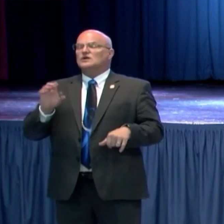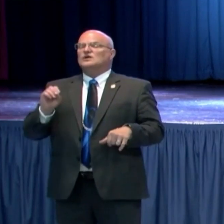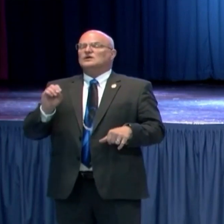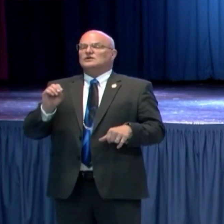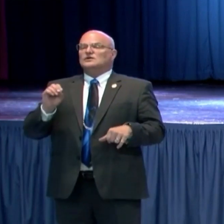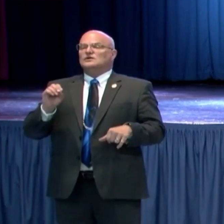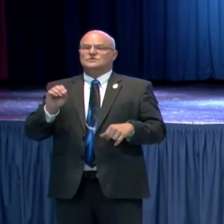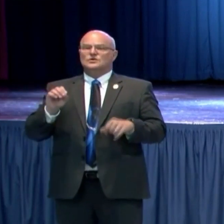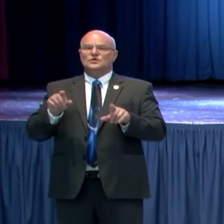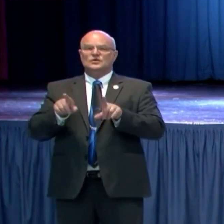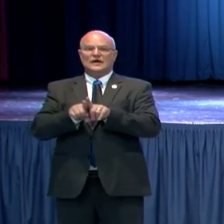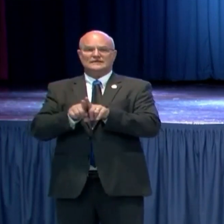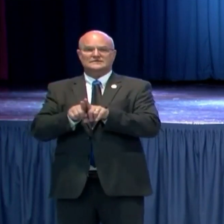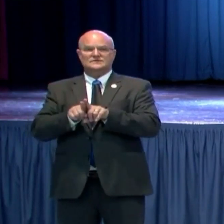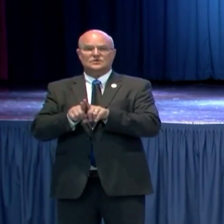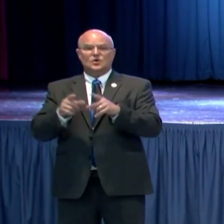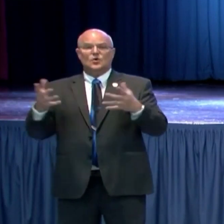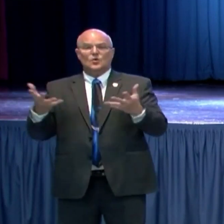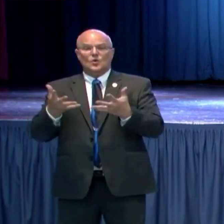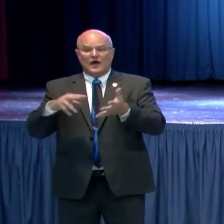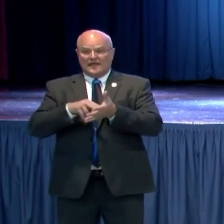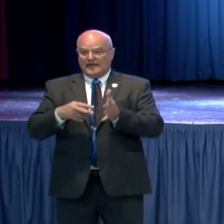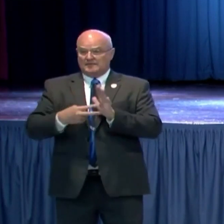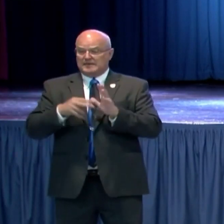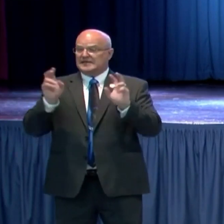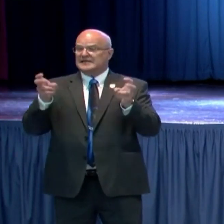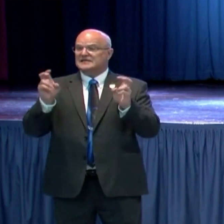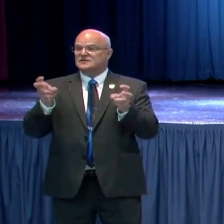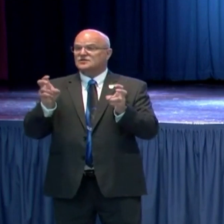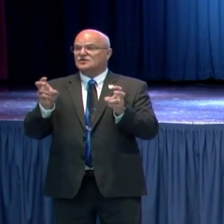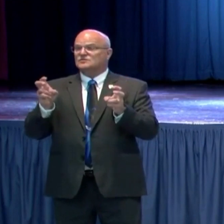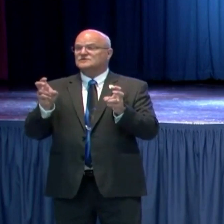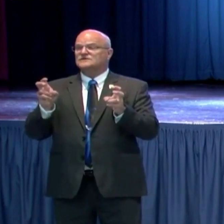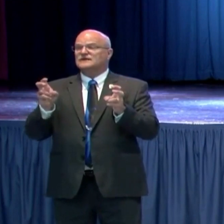so, what does that mean in terms of